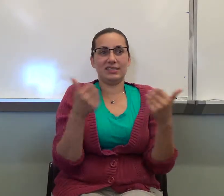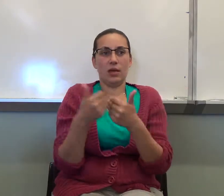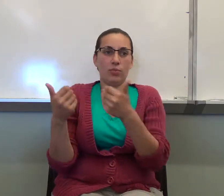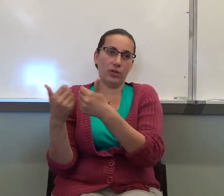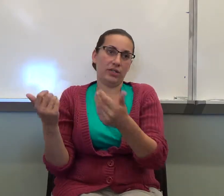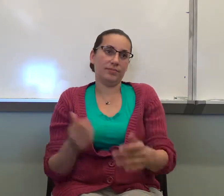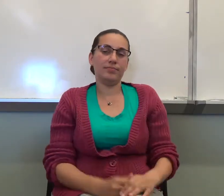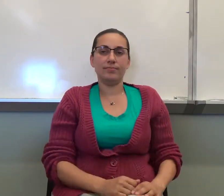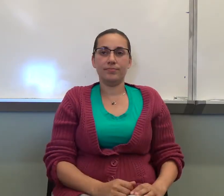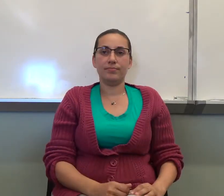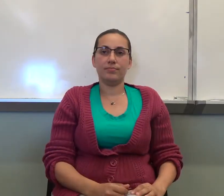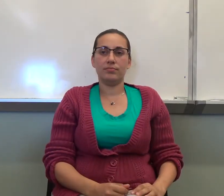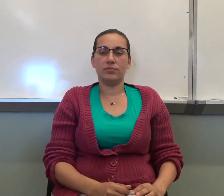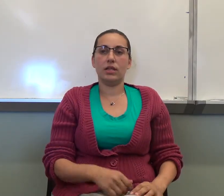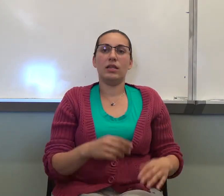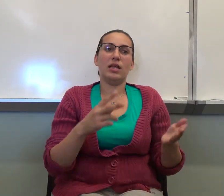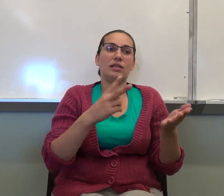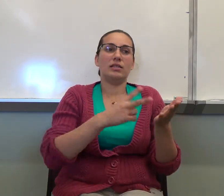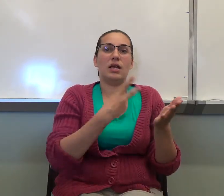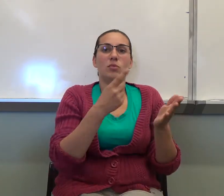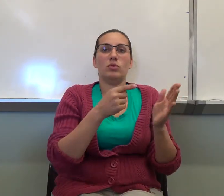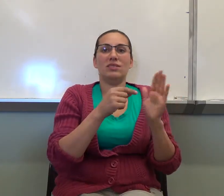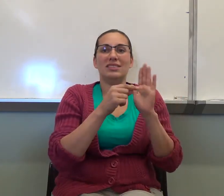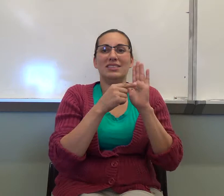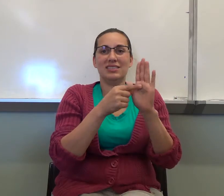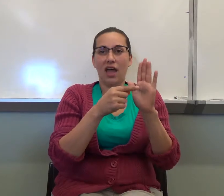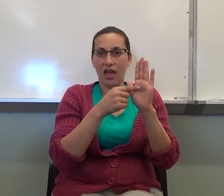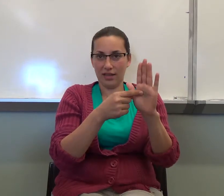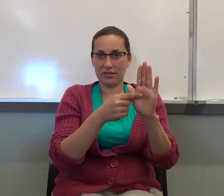Again, getting rid of that double sign stuff, 1.6a.